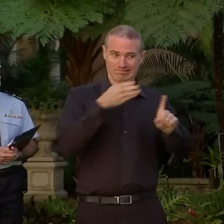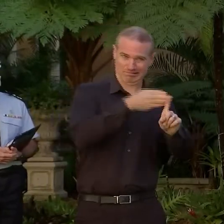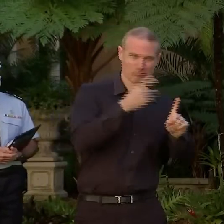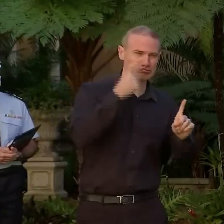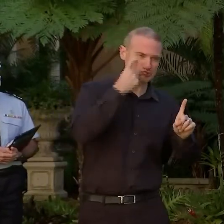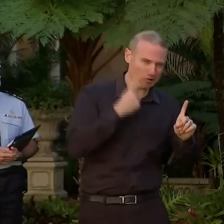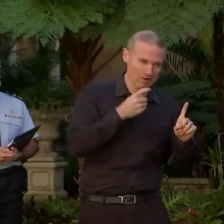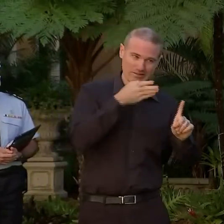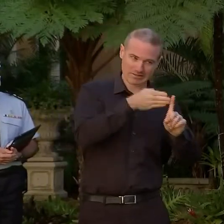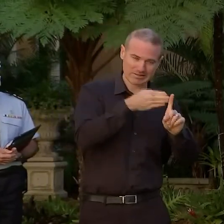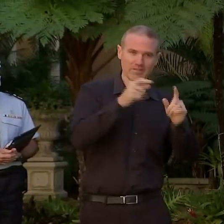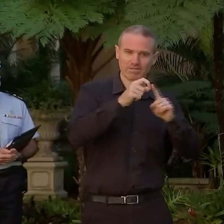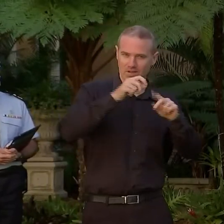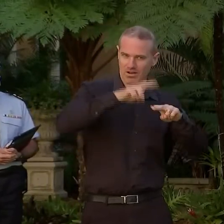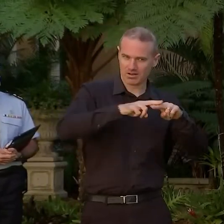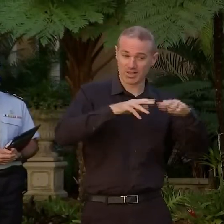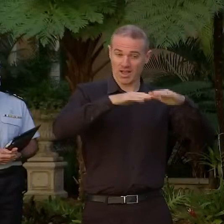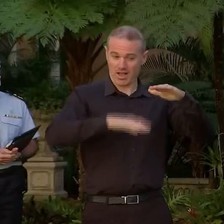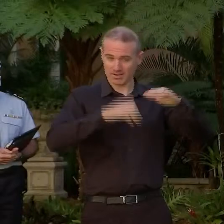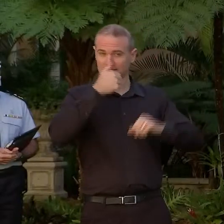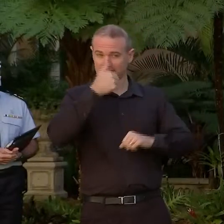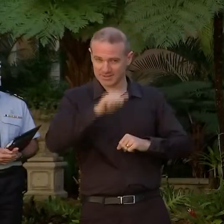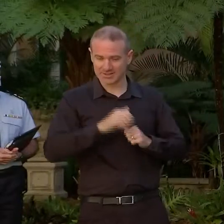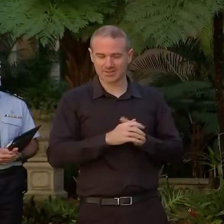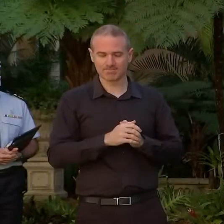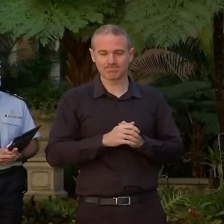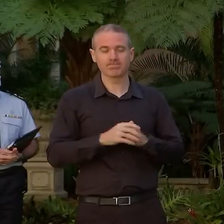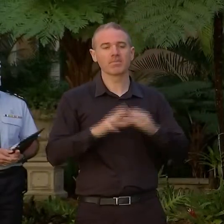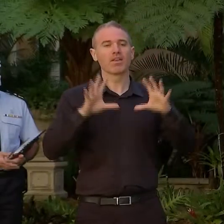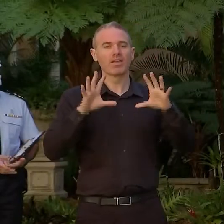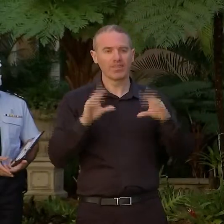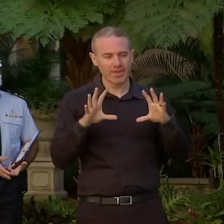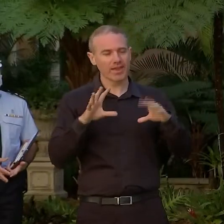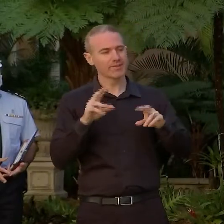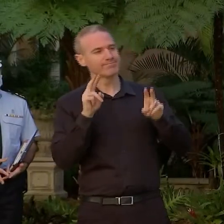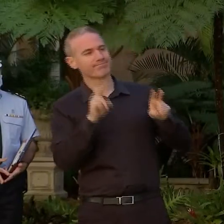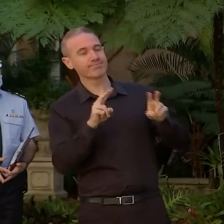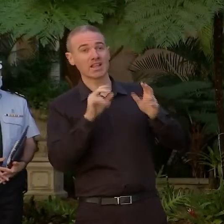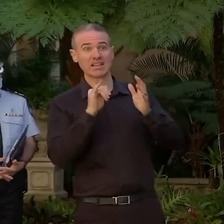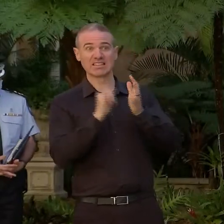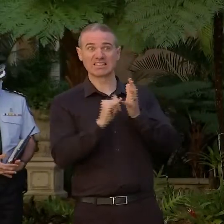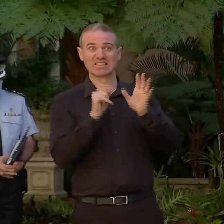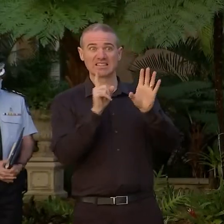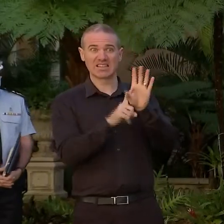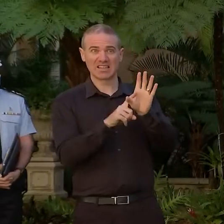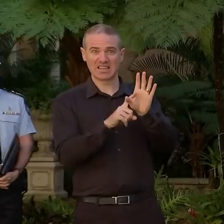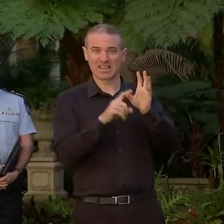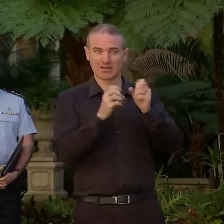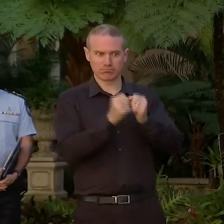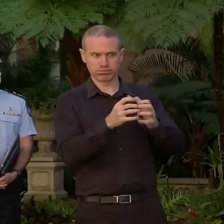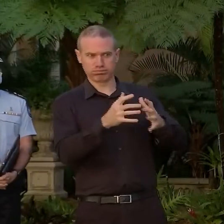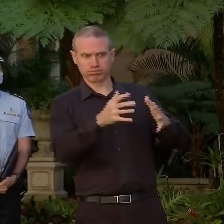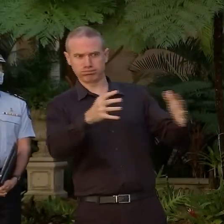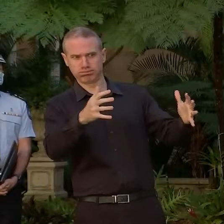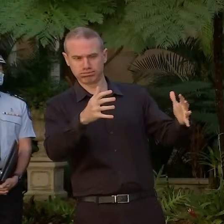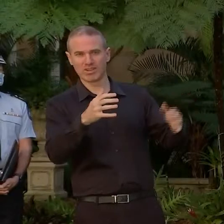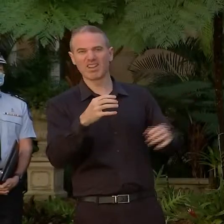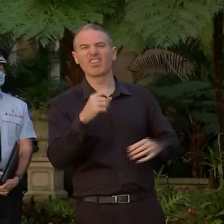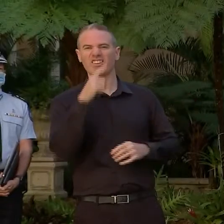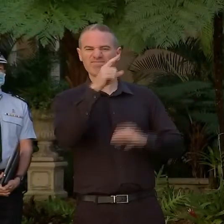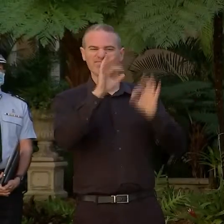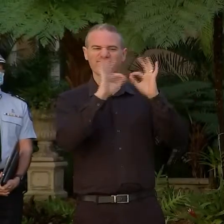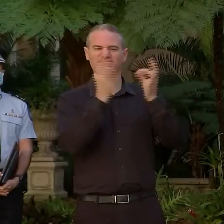started seeing, in particular, this outbreak in Sydney continue to escalate, ATAGI again reviewed